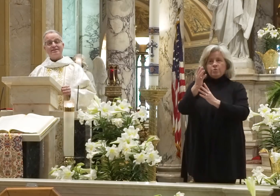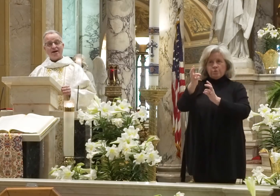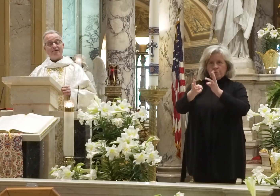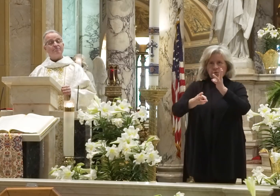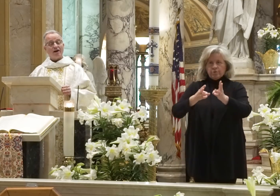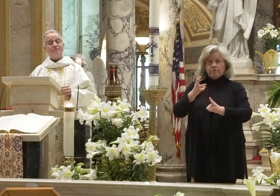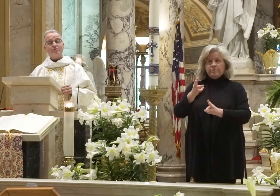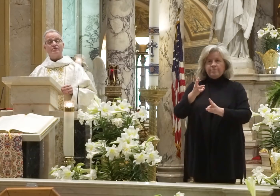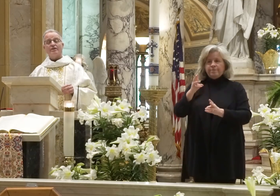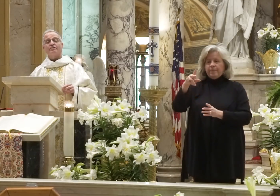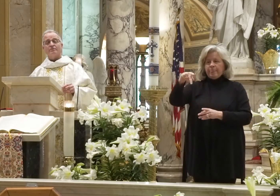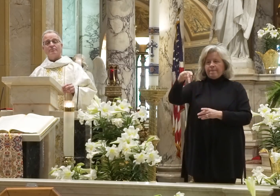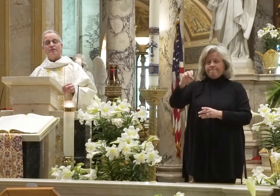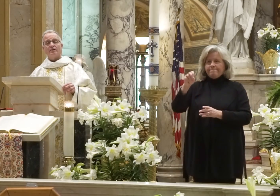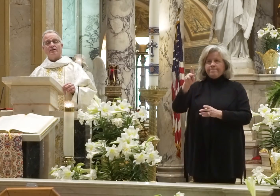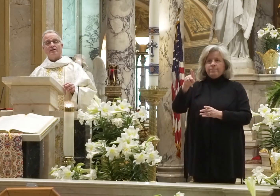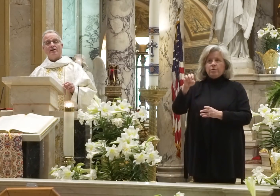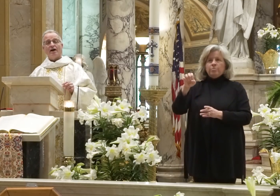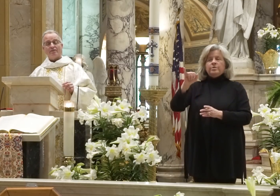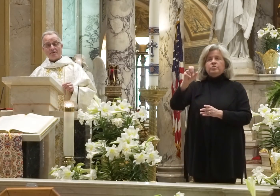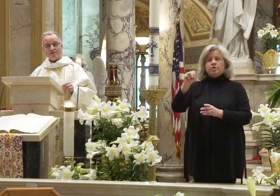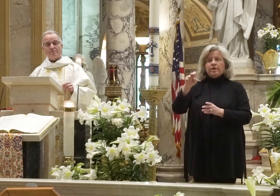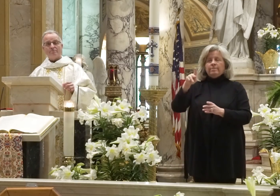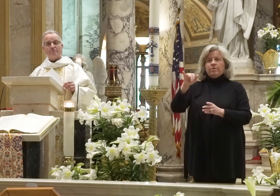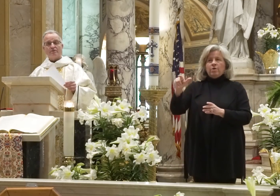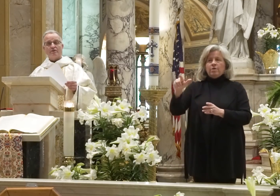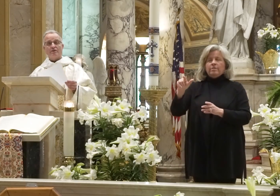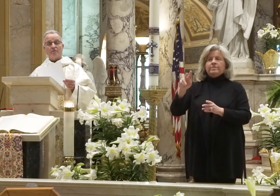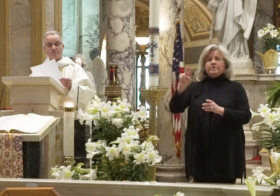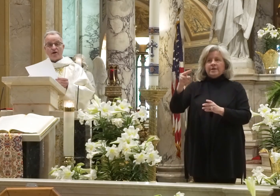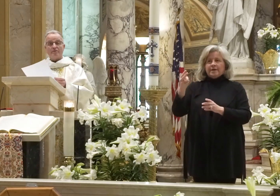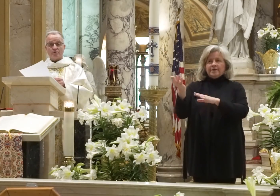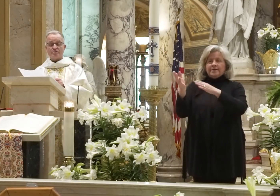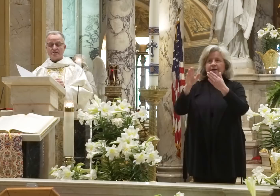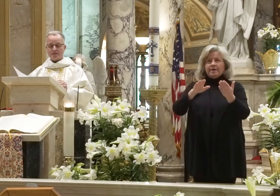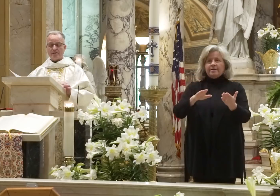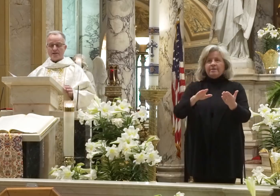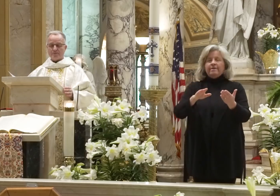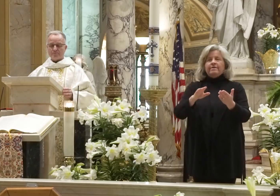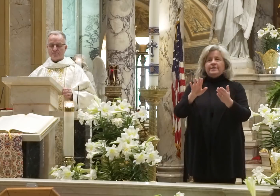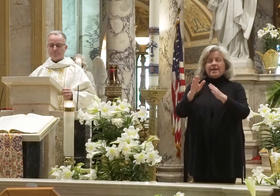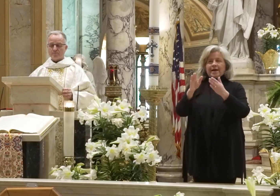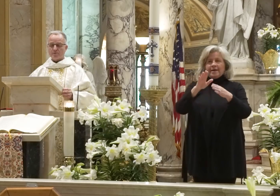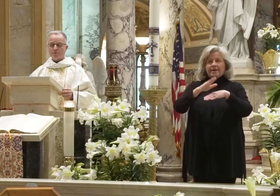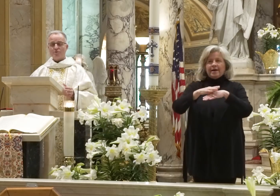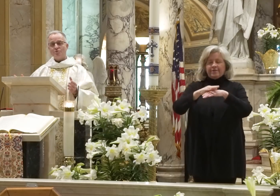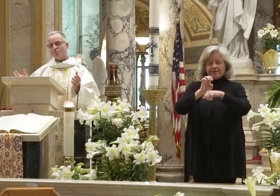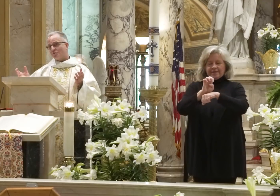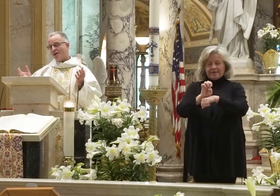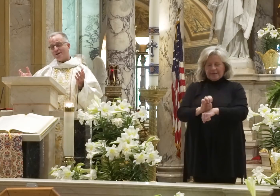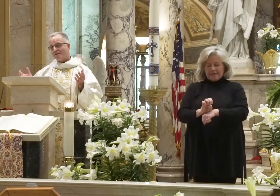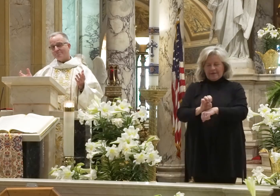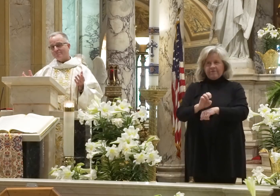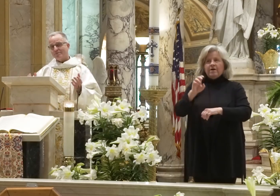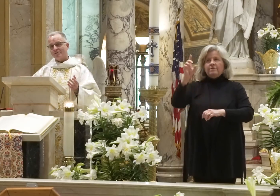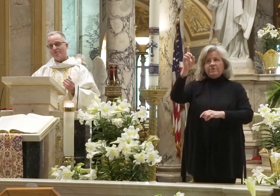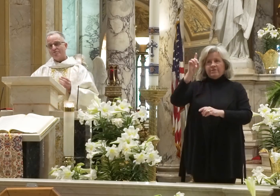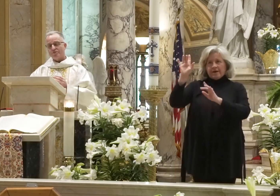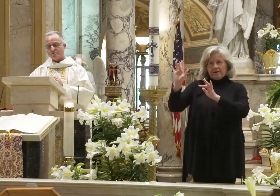II died 5 years later on the eve of Divine Mercy Sunday.